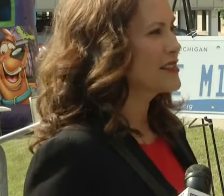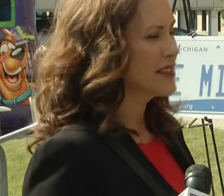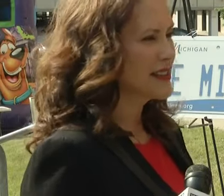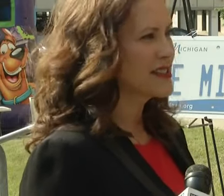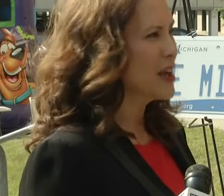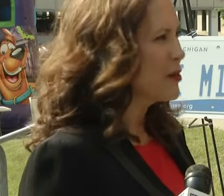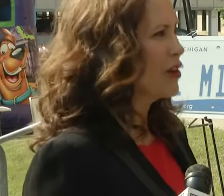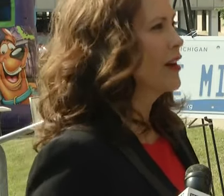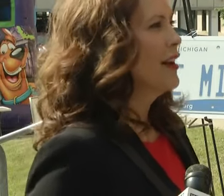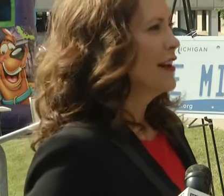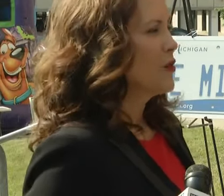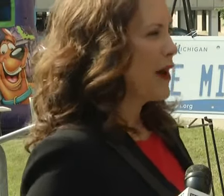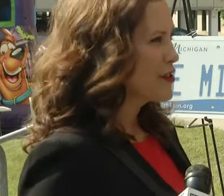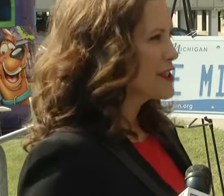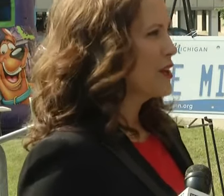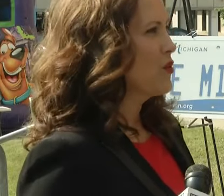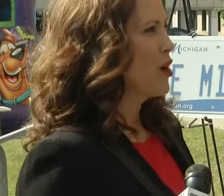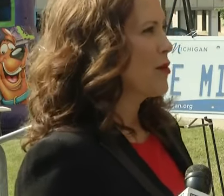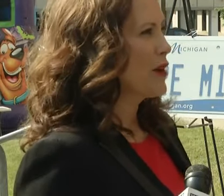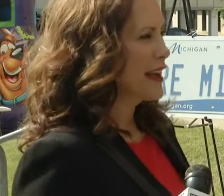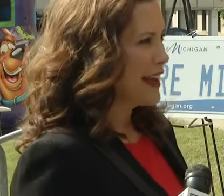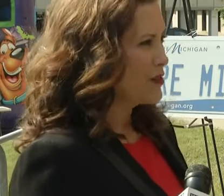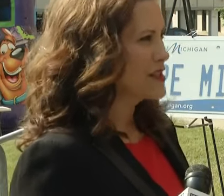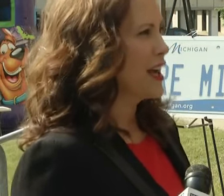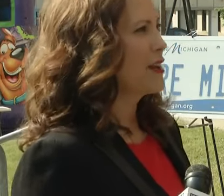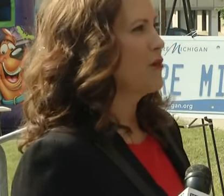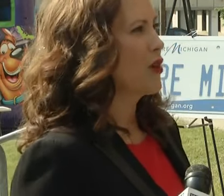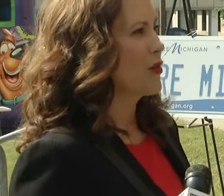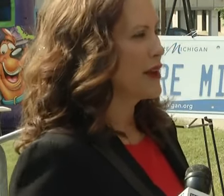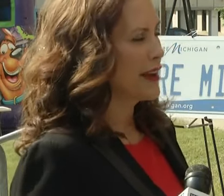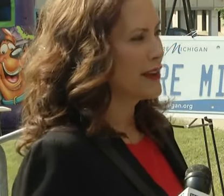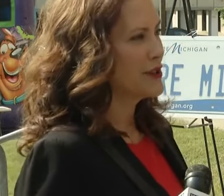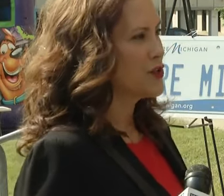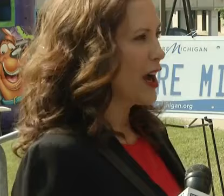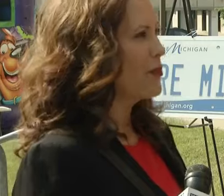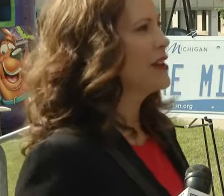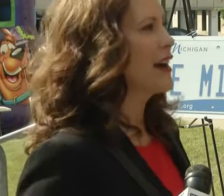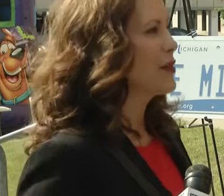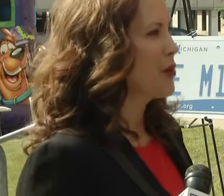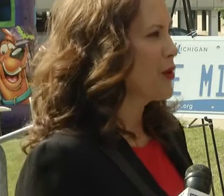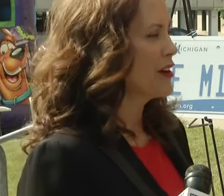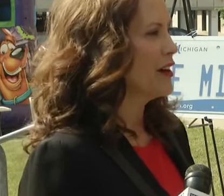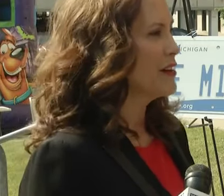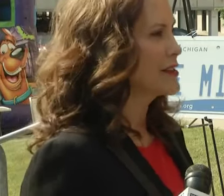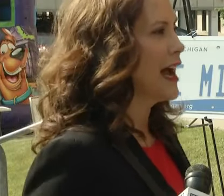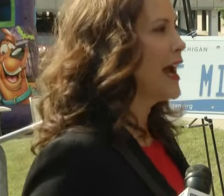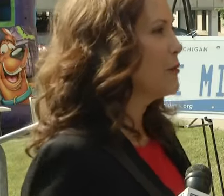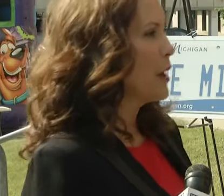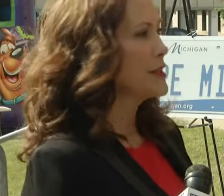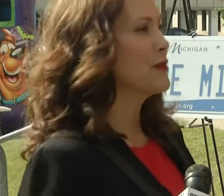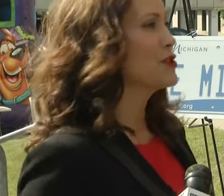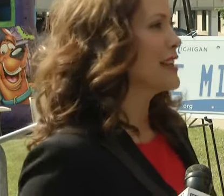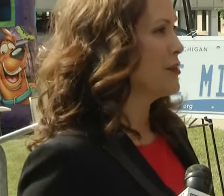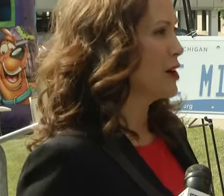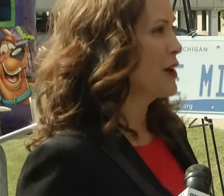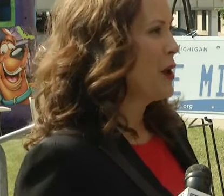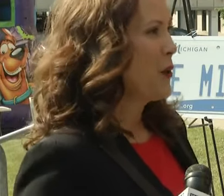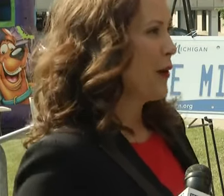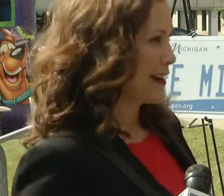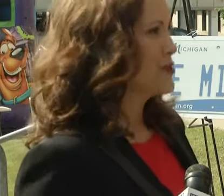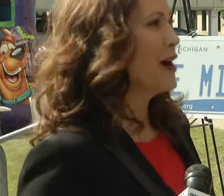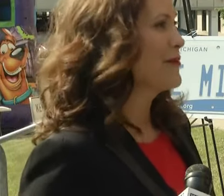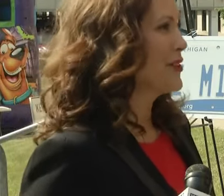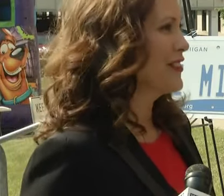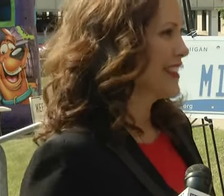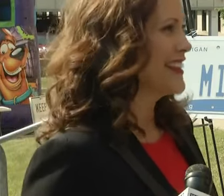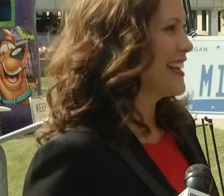right? It's summer. The weather's getting warmer. We're getting outside more. We can drop a lot of the protocols. I, as much as anyone,